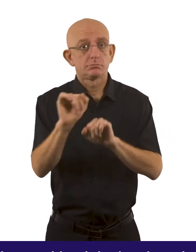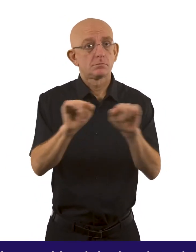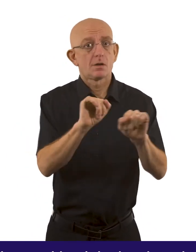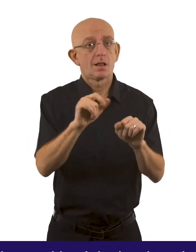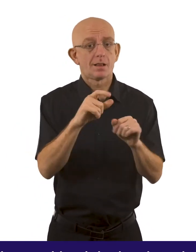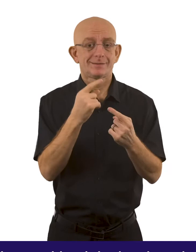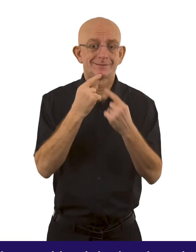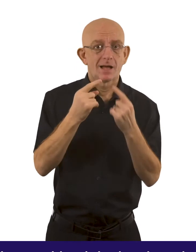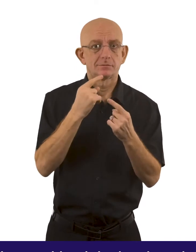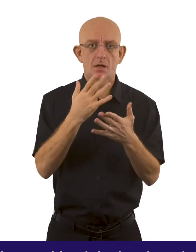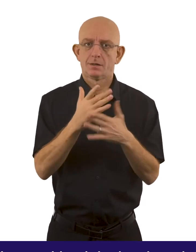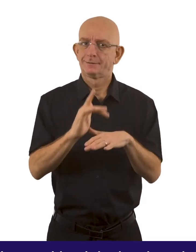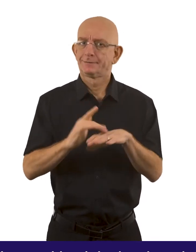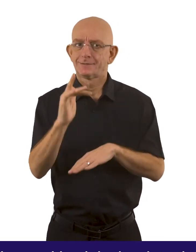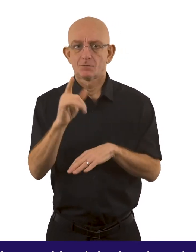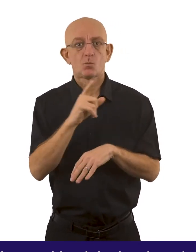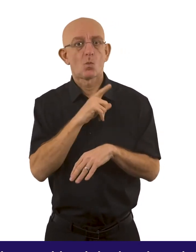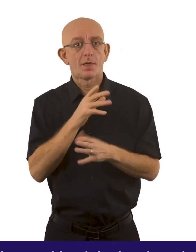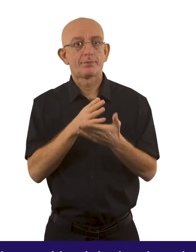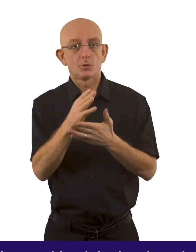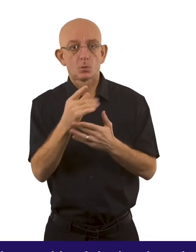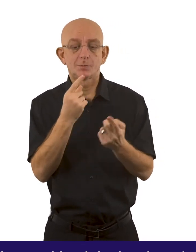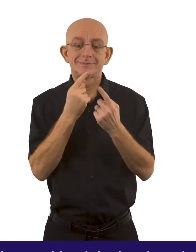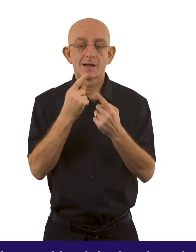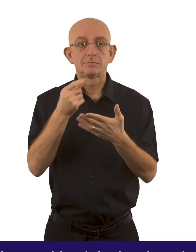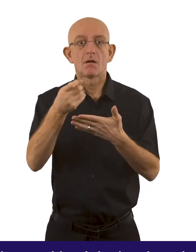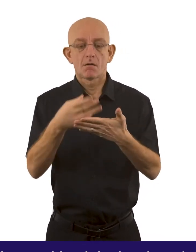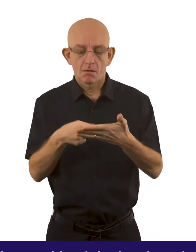Personal data is sensitive. It is the data that may reveal